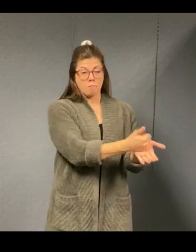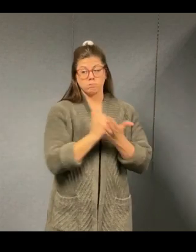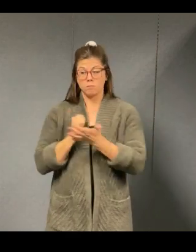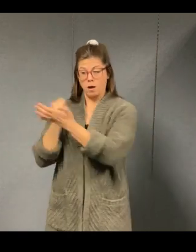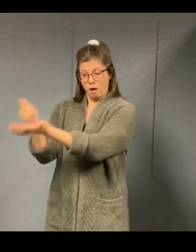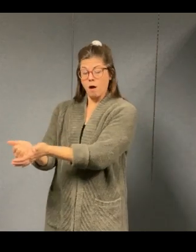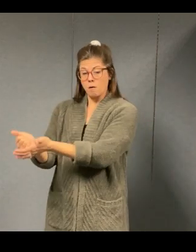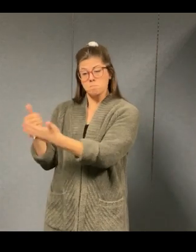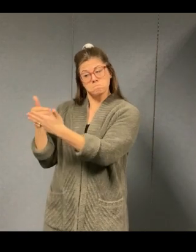these problems.